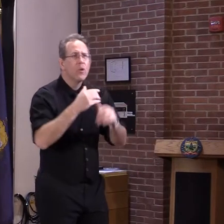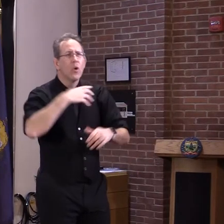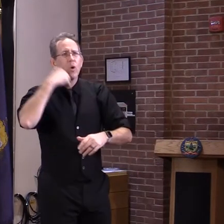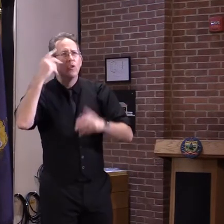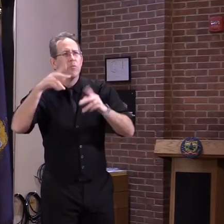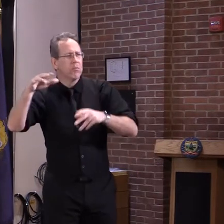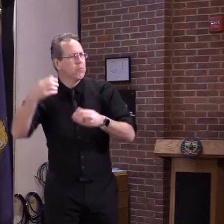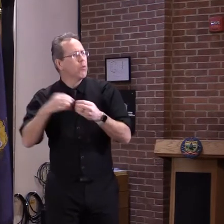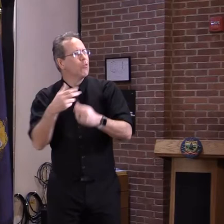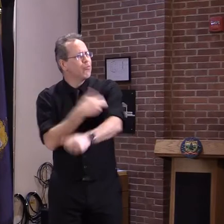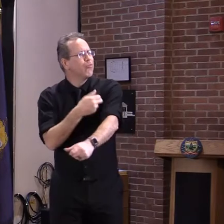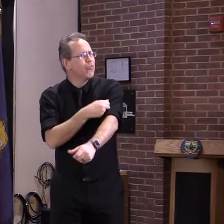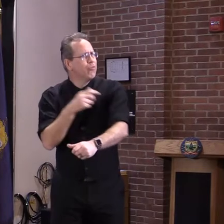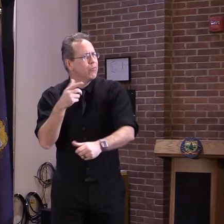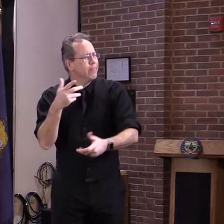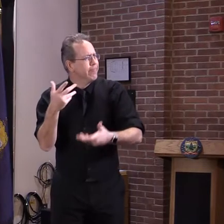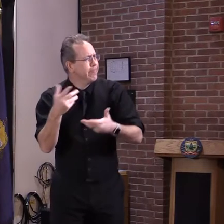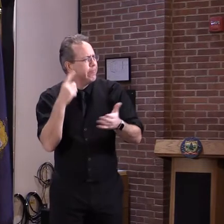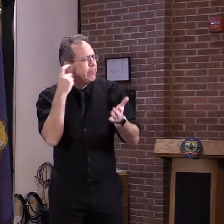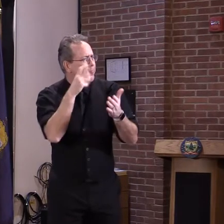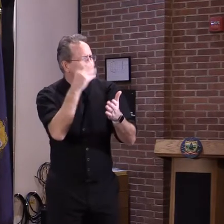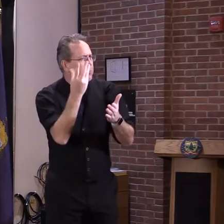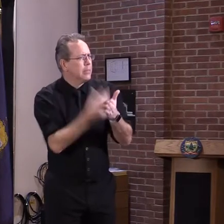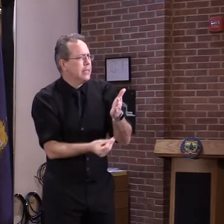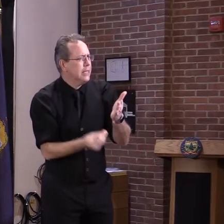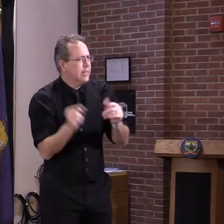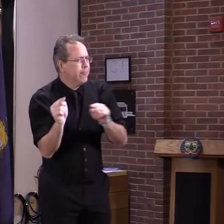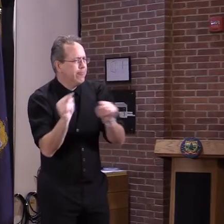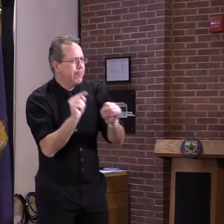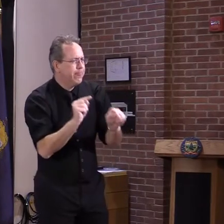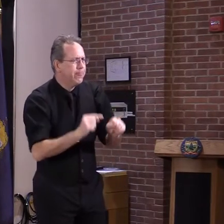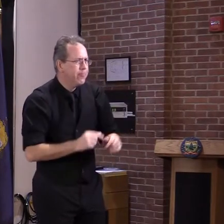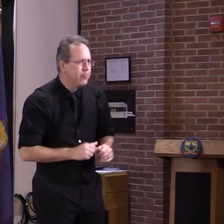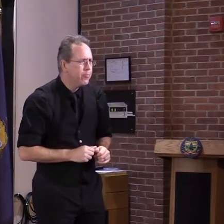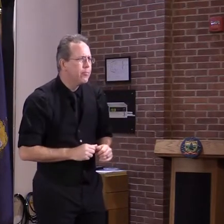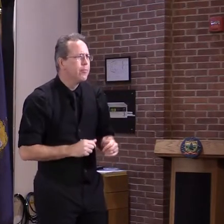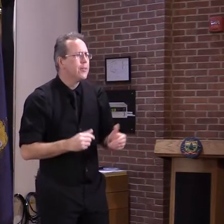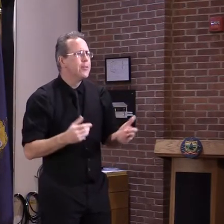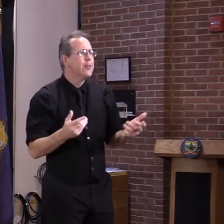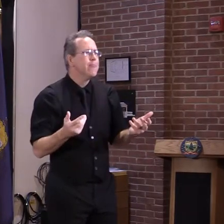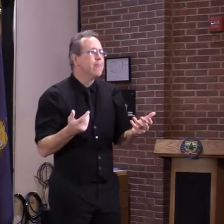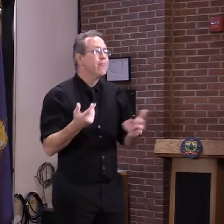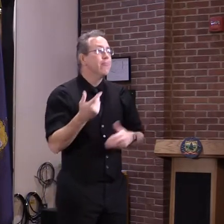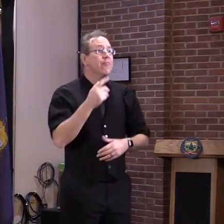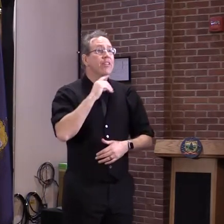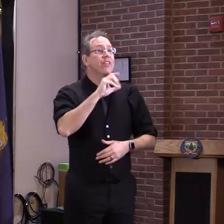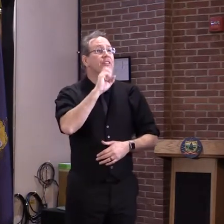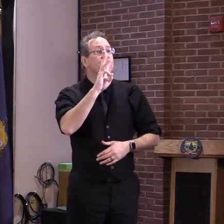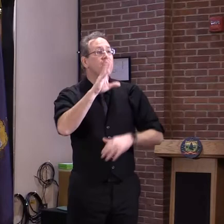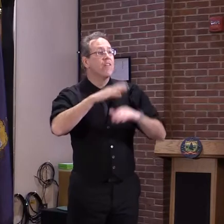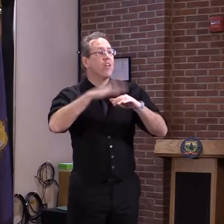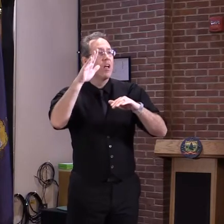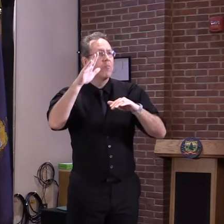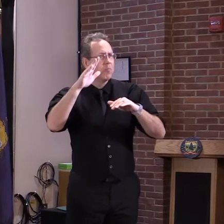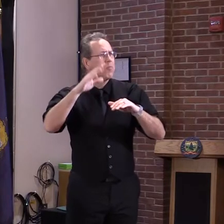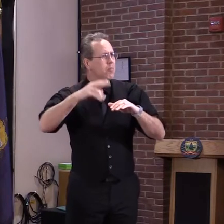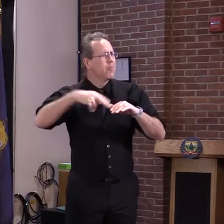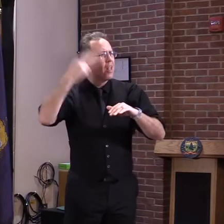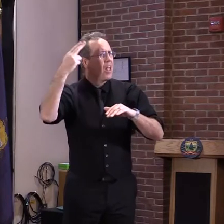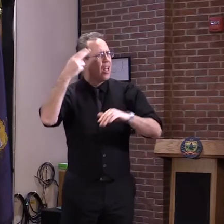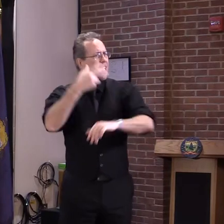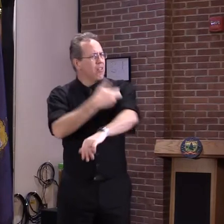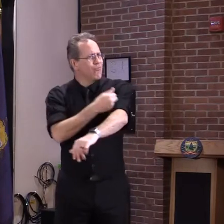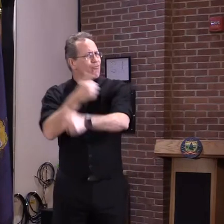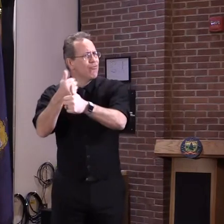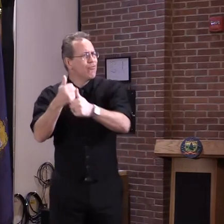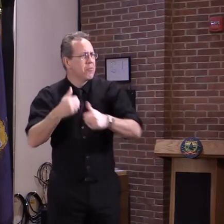high vaccination rate of those over 65, but certainly as we move down